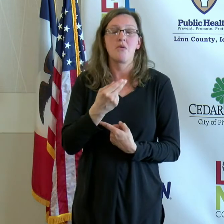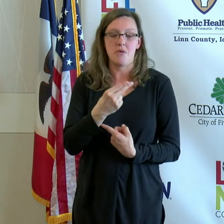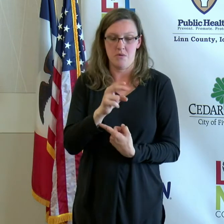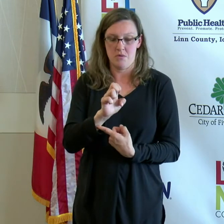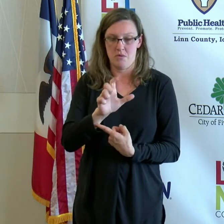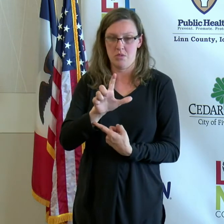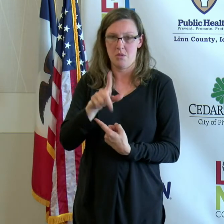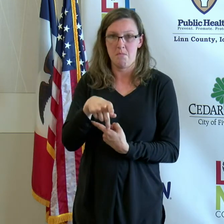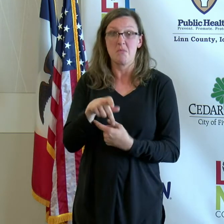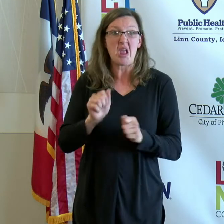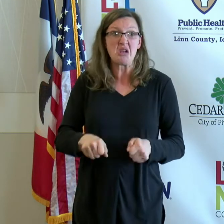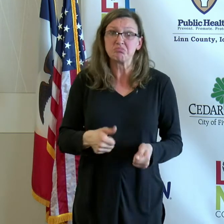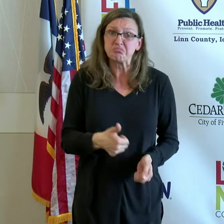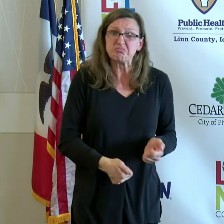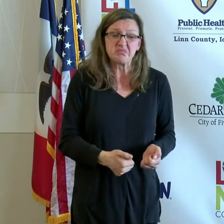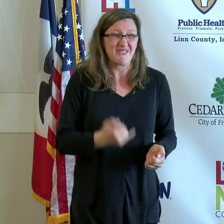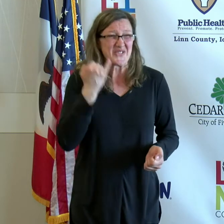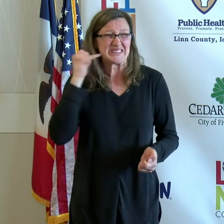is, text to